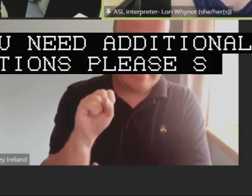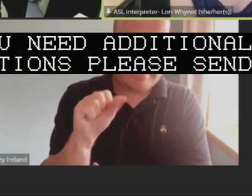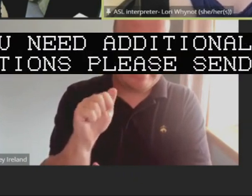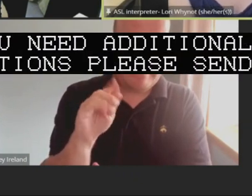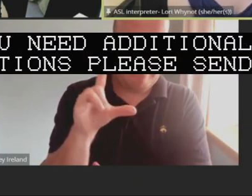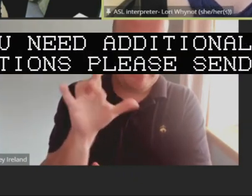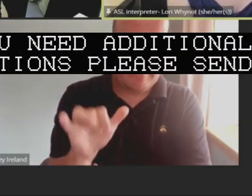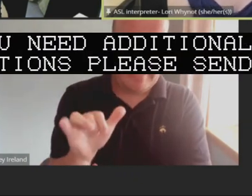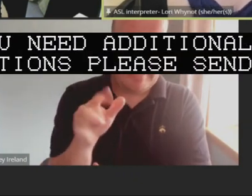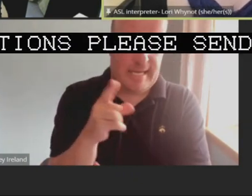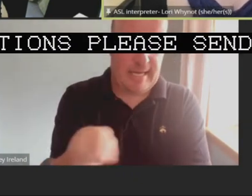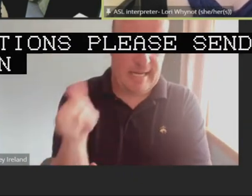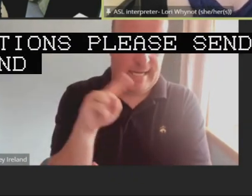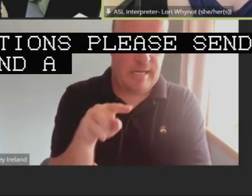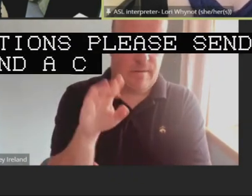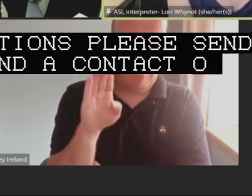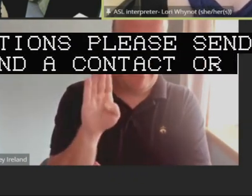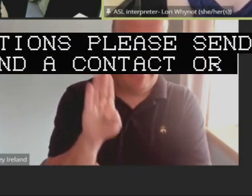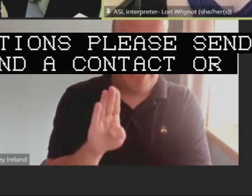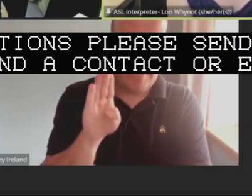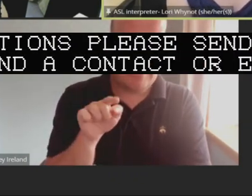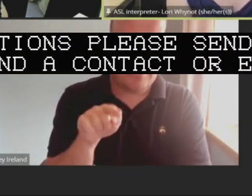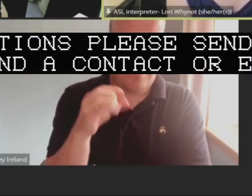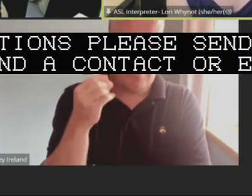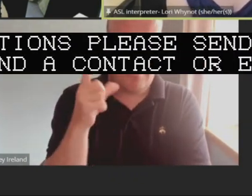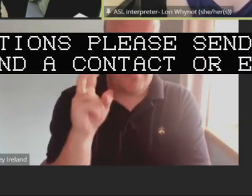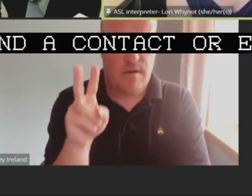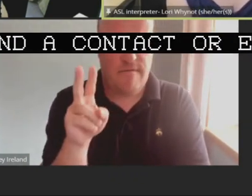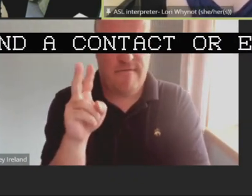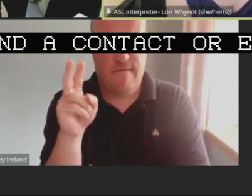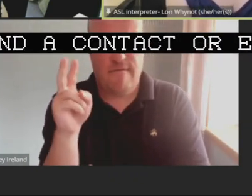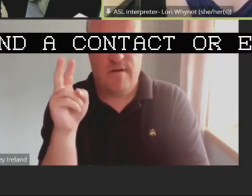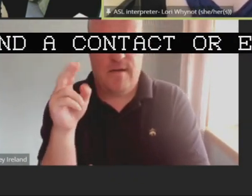email to